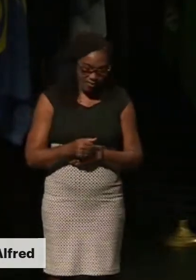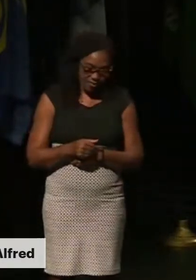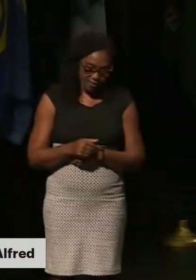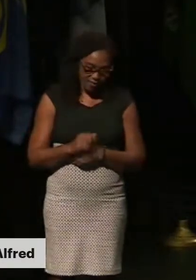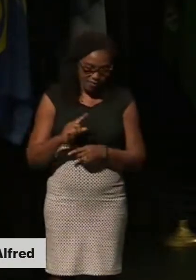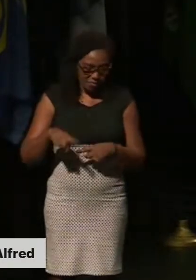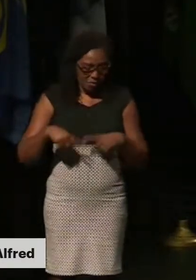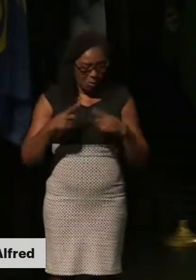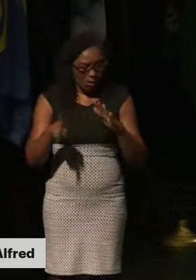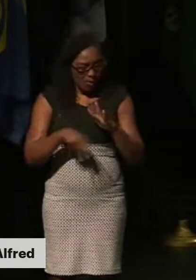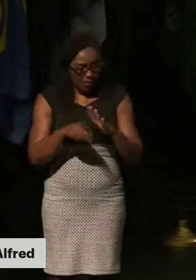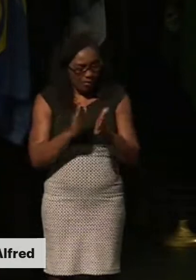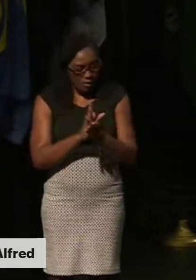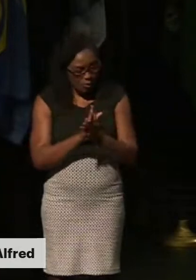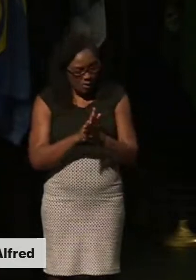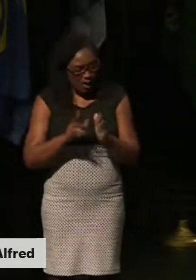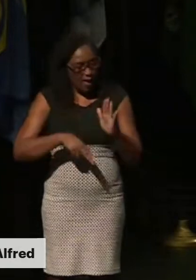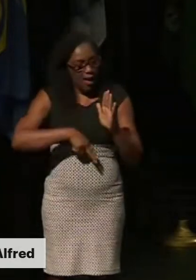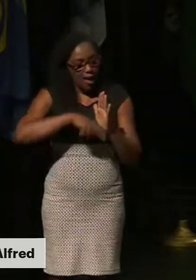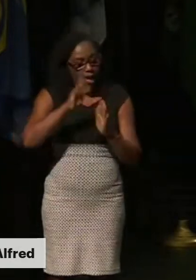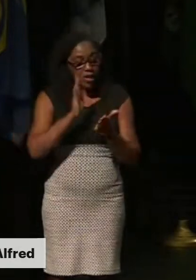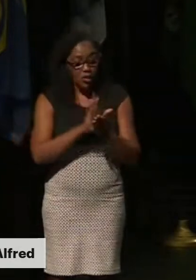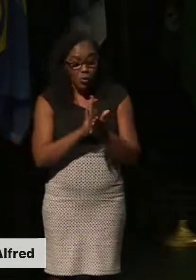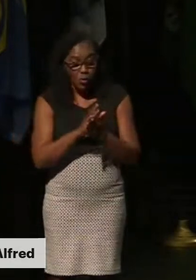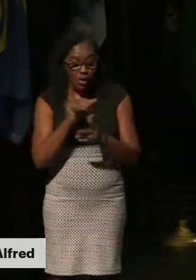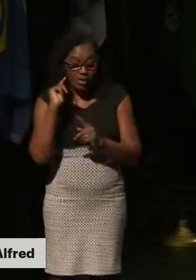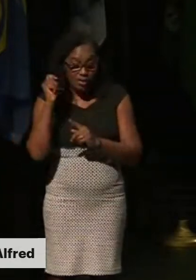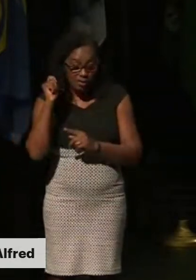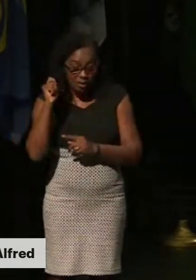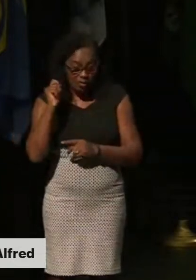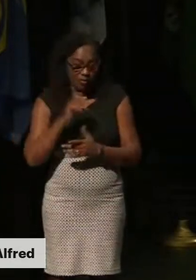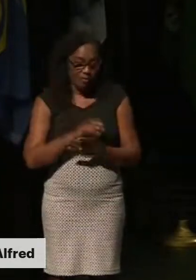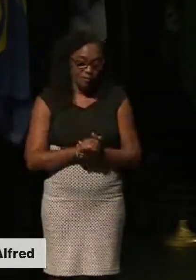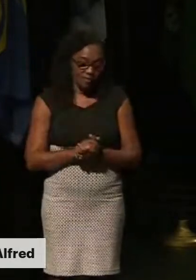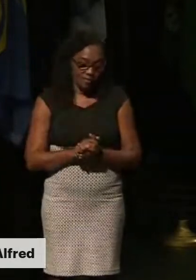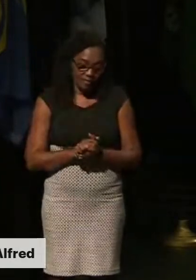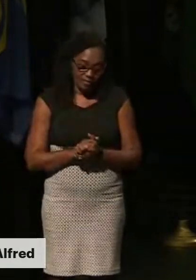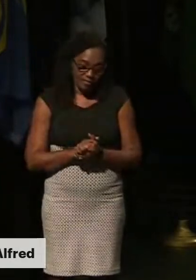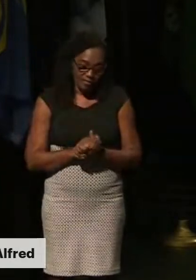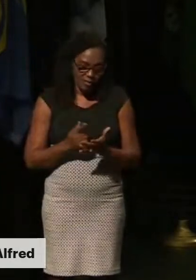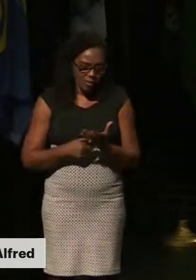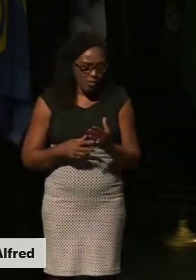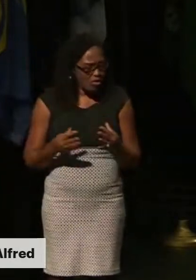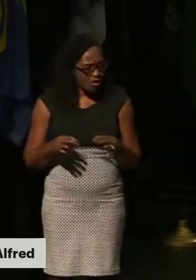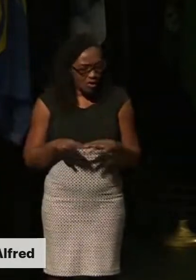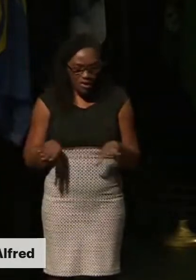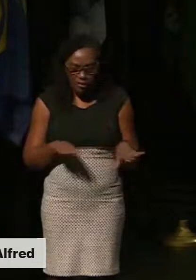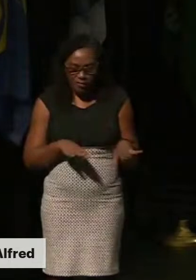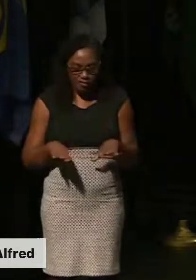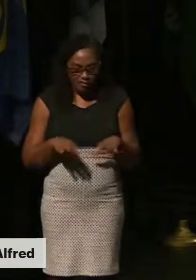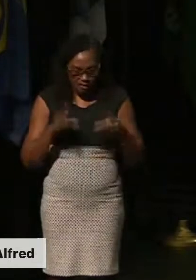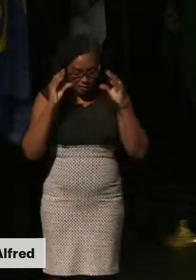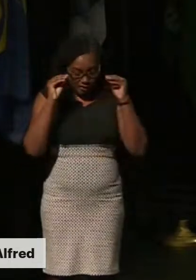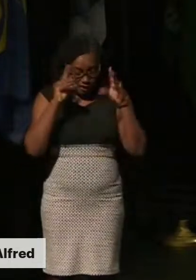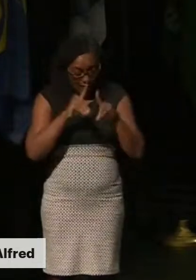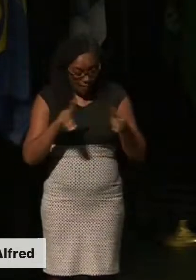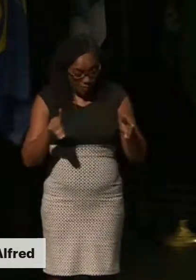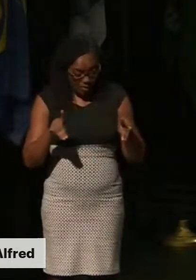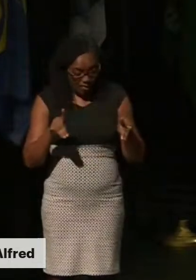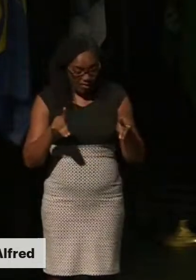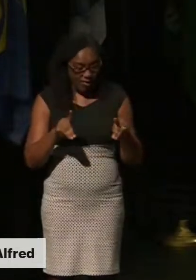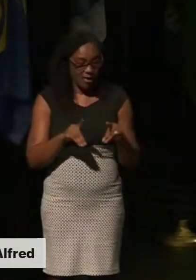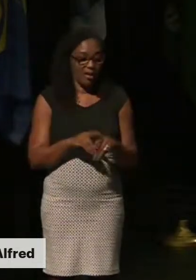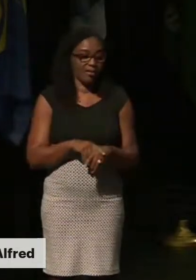and Bishop's High School, Tobago. She later gained her trained teacher's diploma at Mousica Teachers